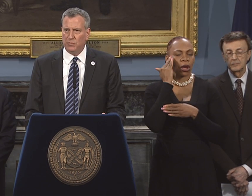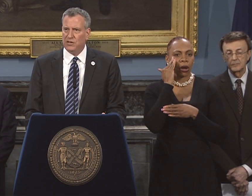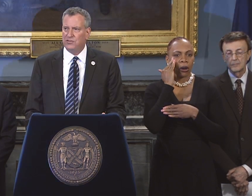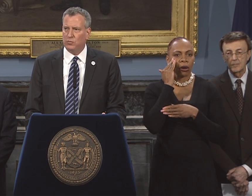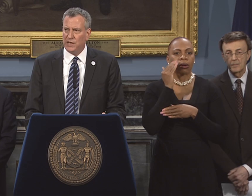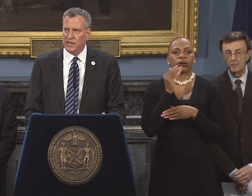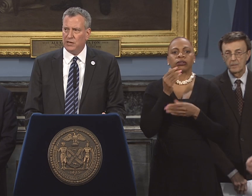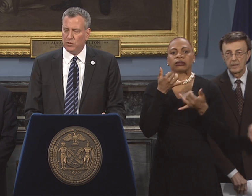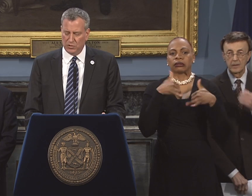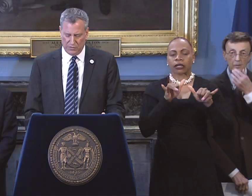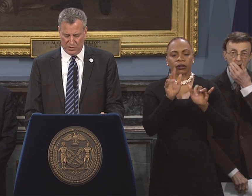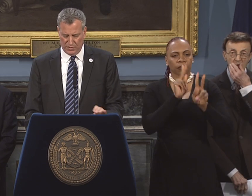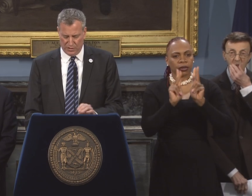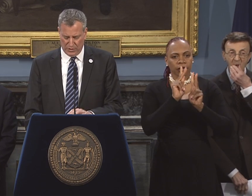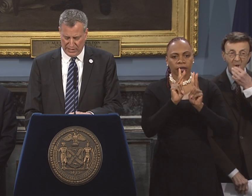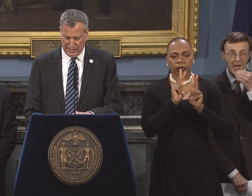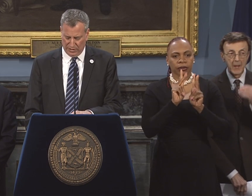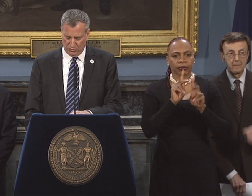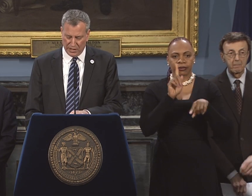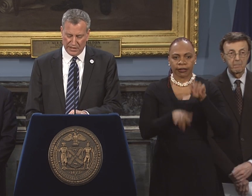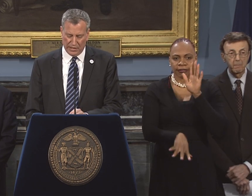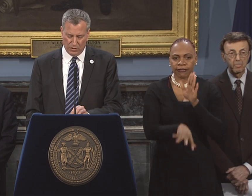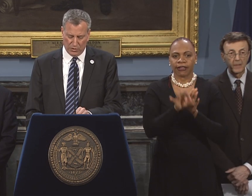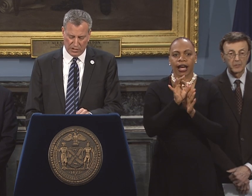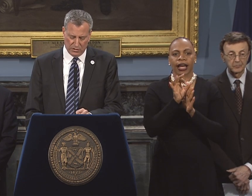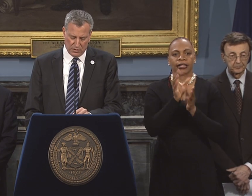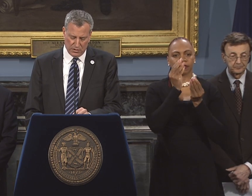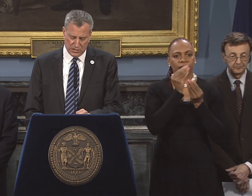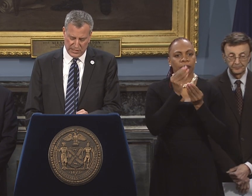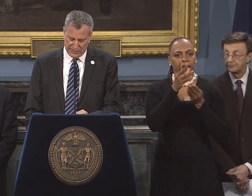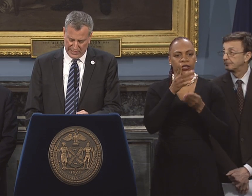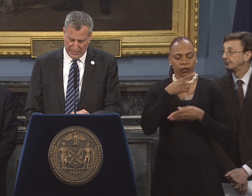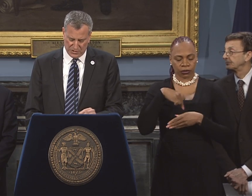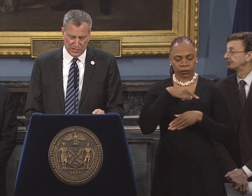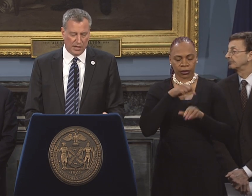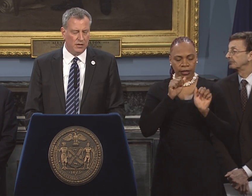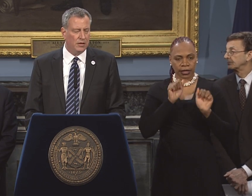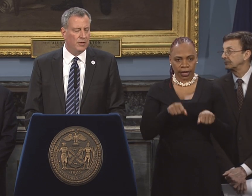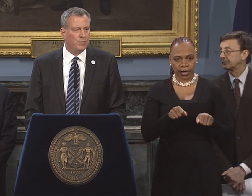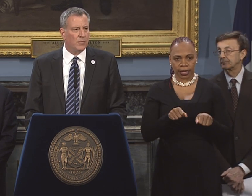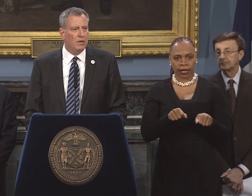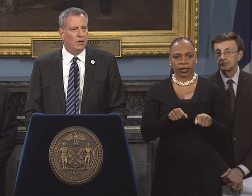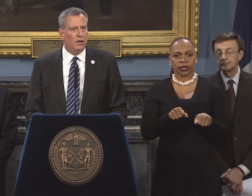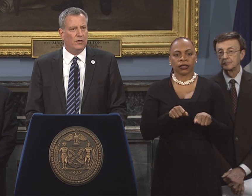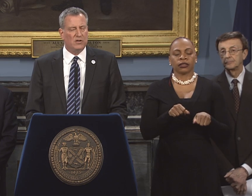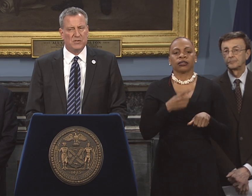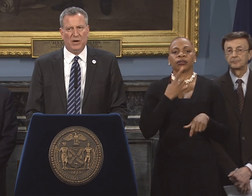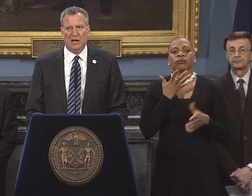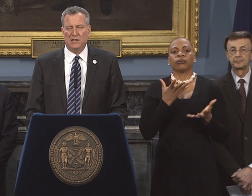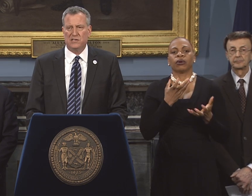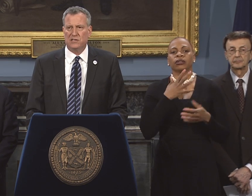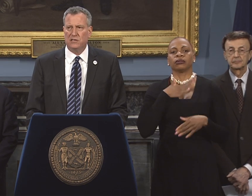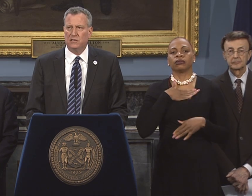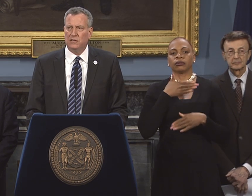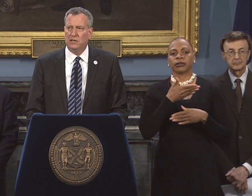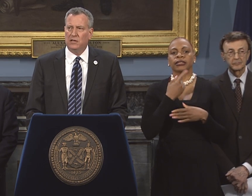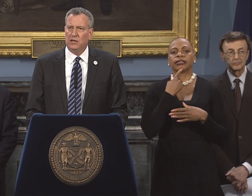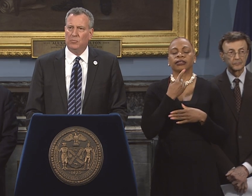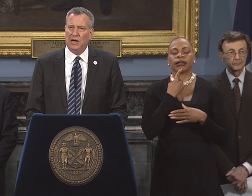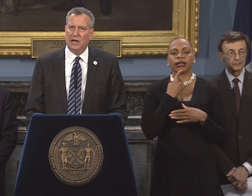still information we need, but we'll give you everything we can right now. I want to say at the outset, the